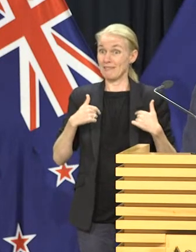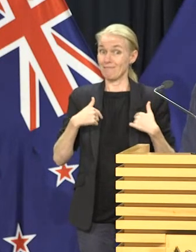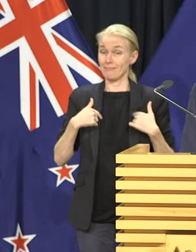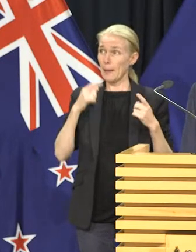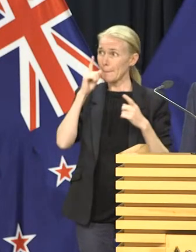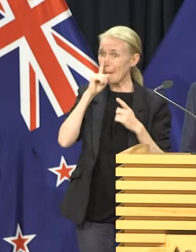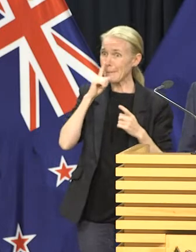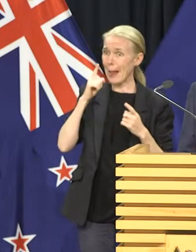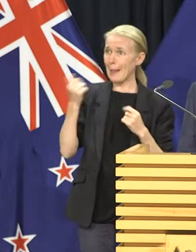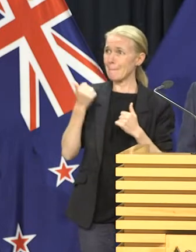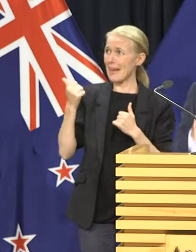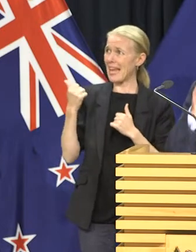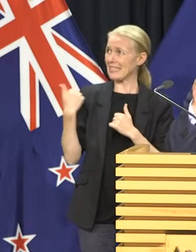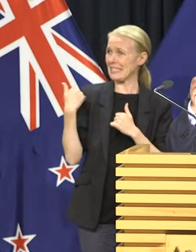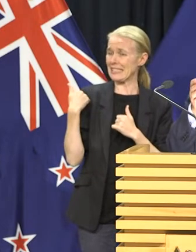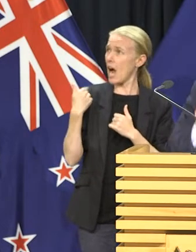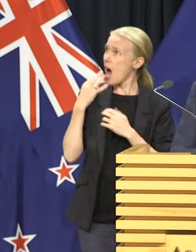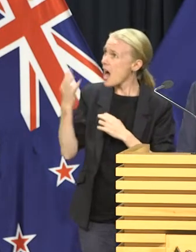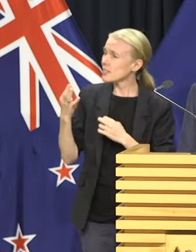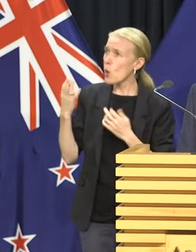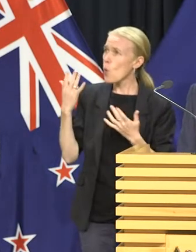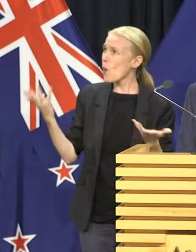and when can they receive it.